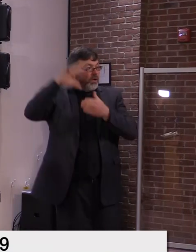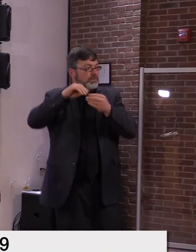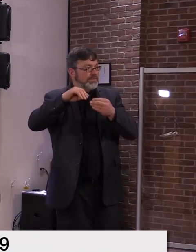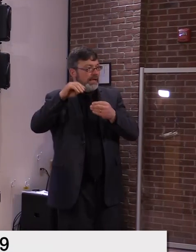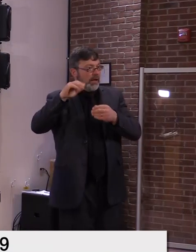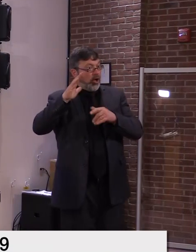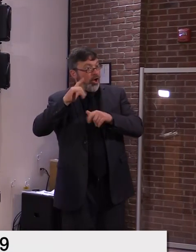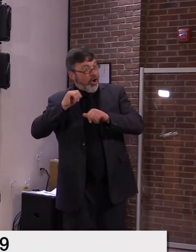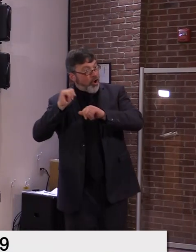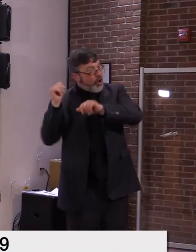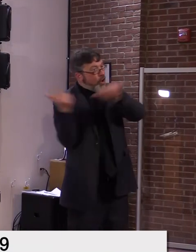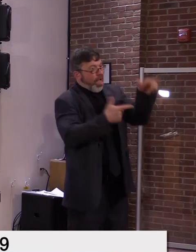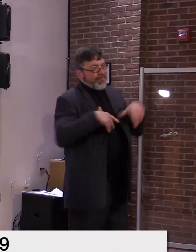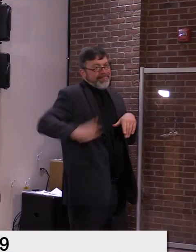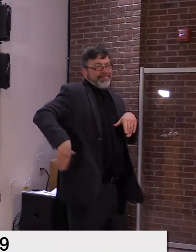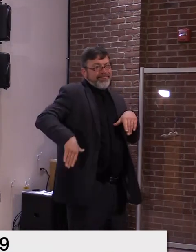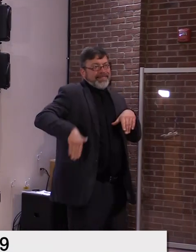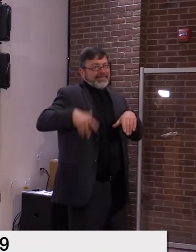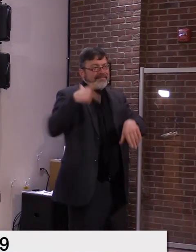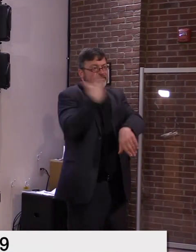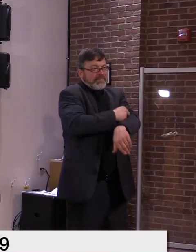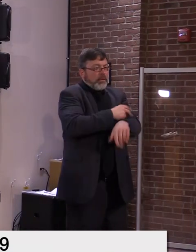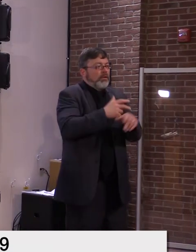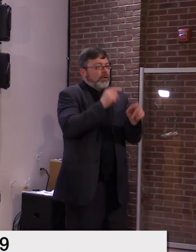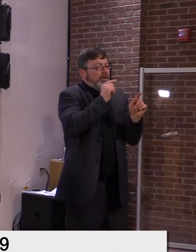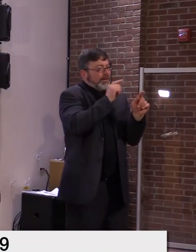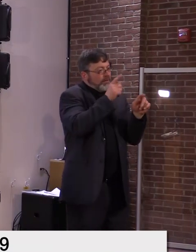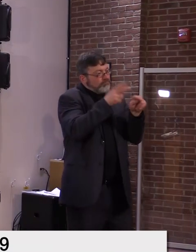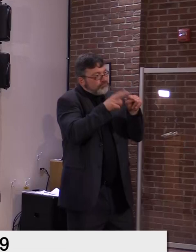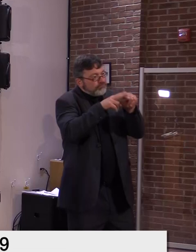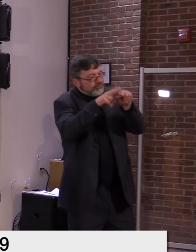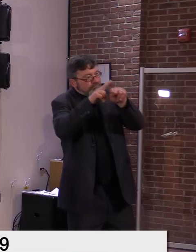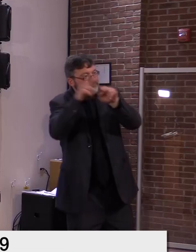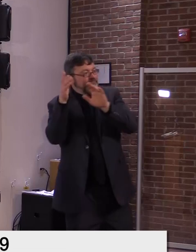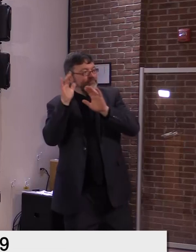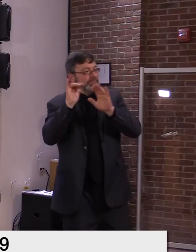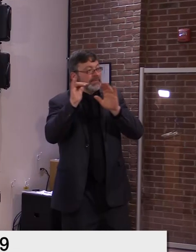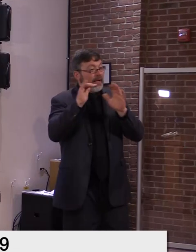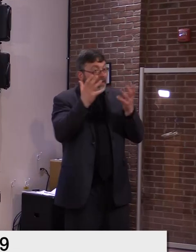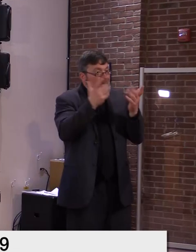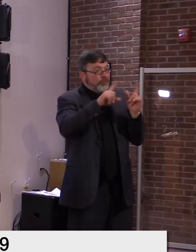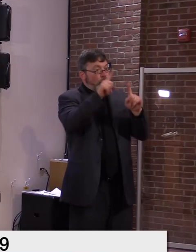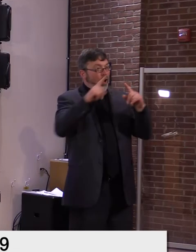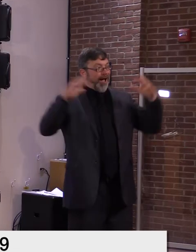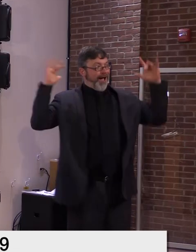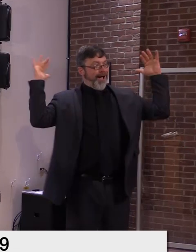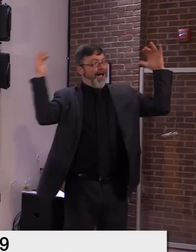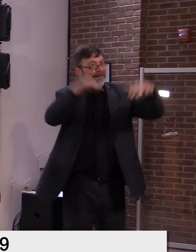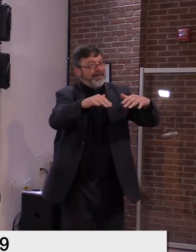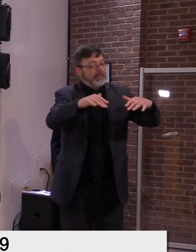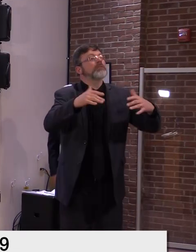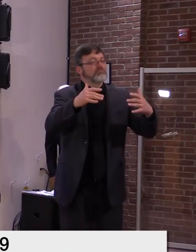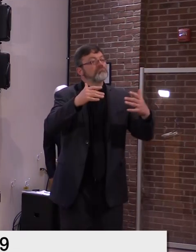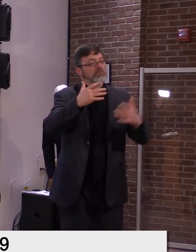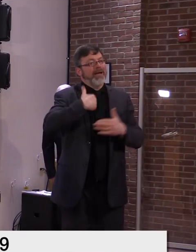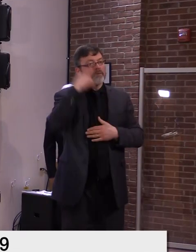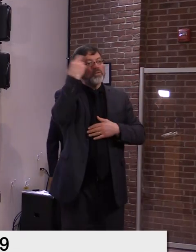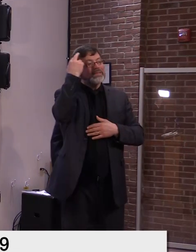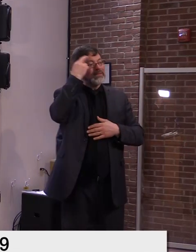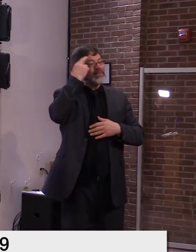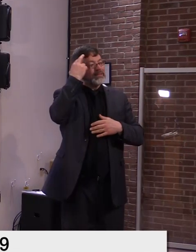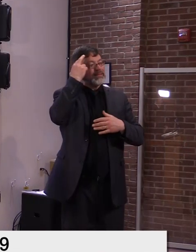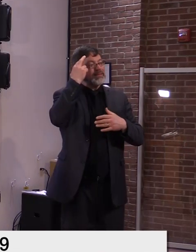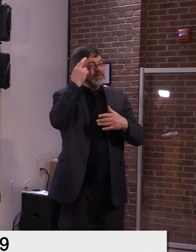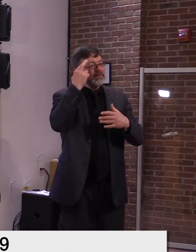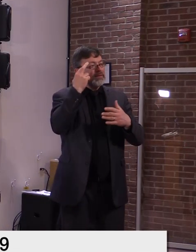with events, gatherings, we have permitted event venues to add more vaccinated people to